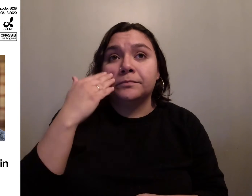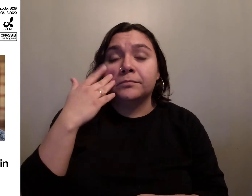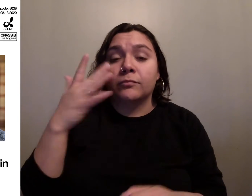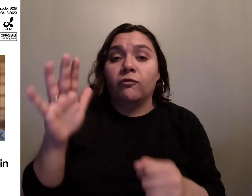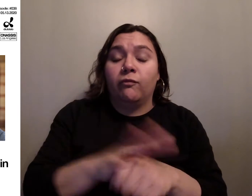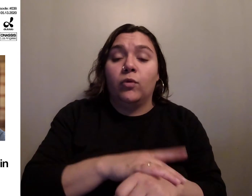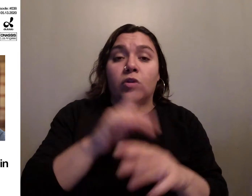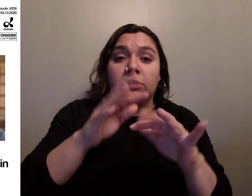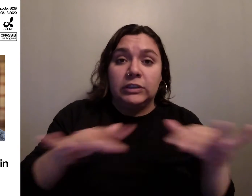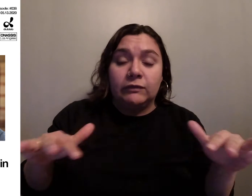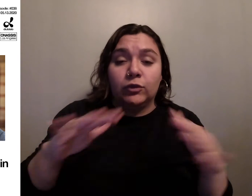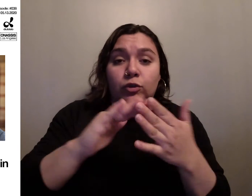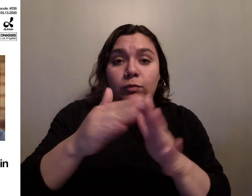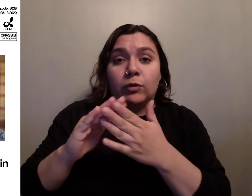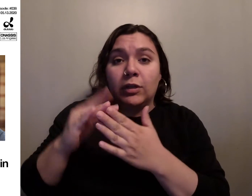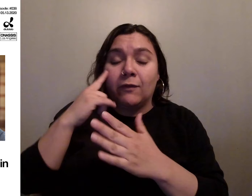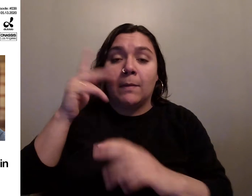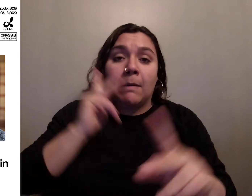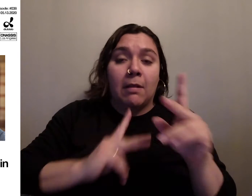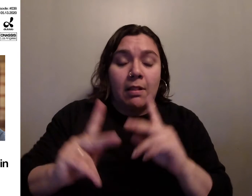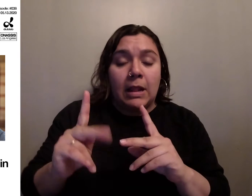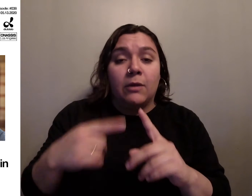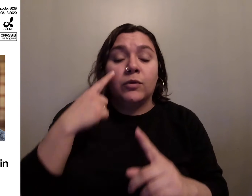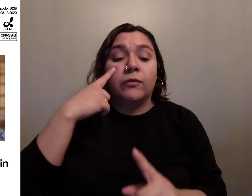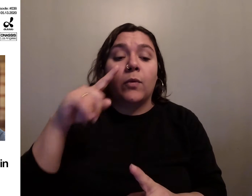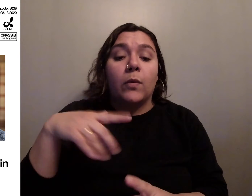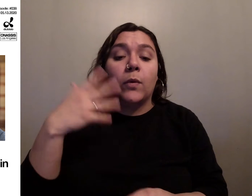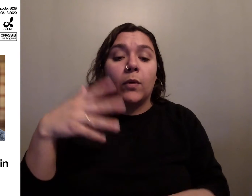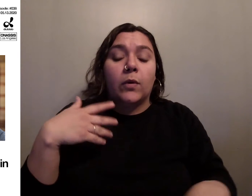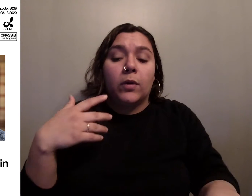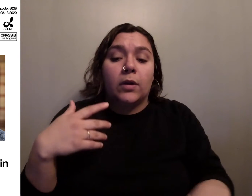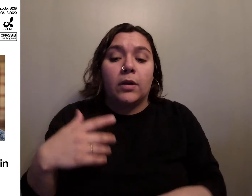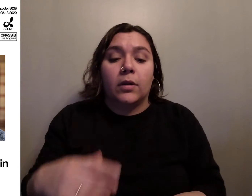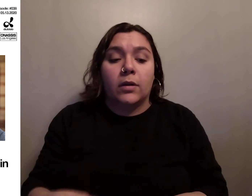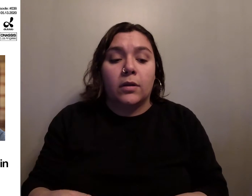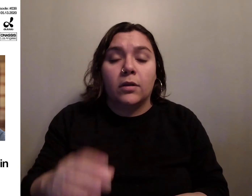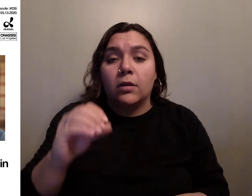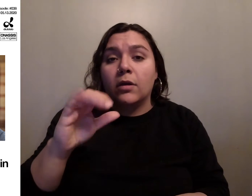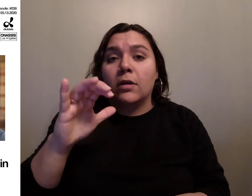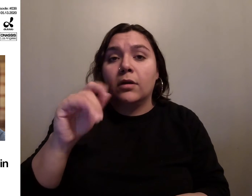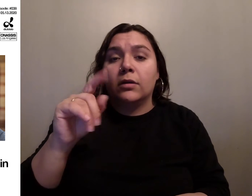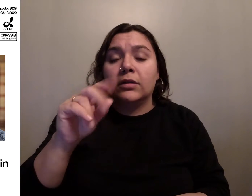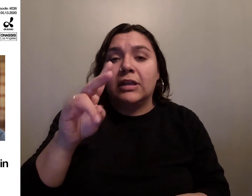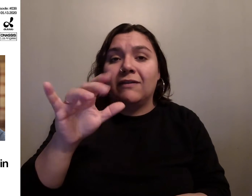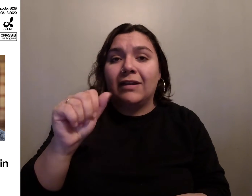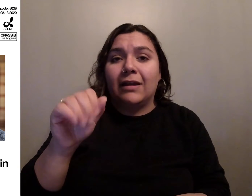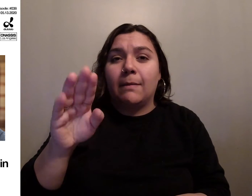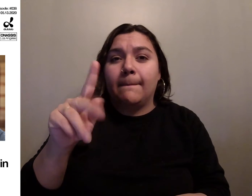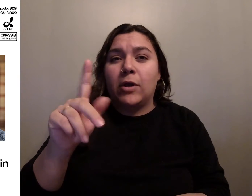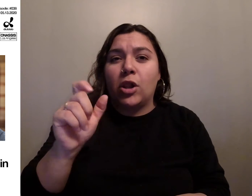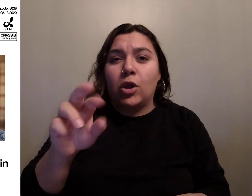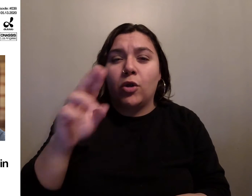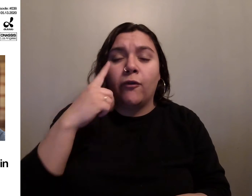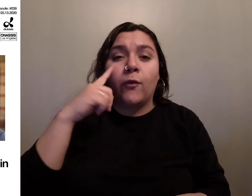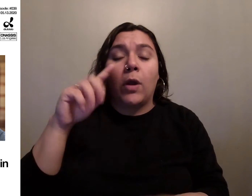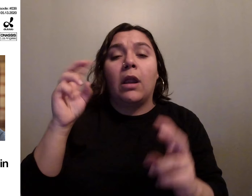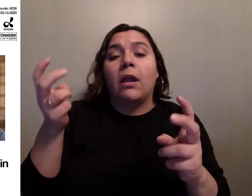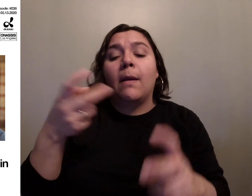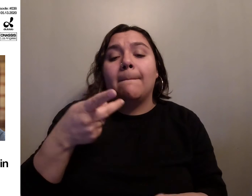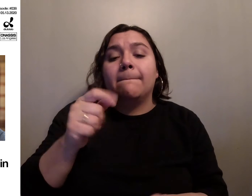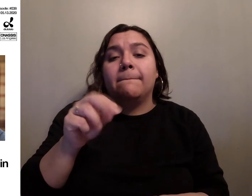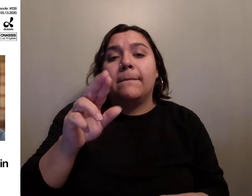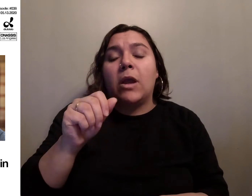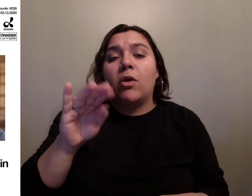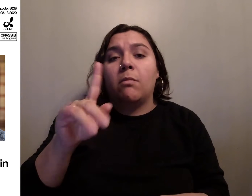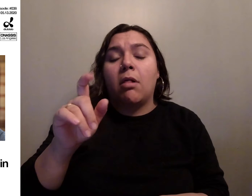large and full, diverse community of audience members was for Octavia